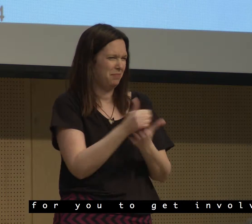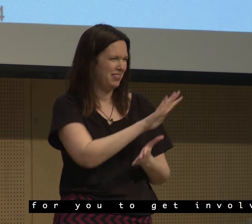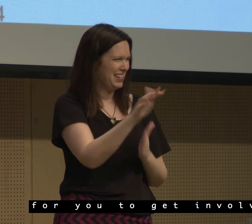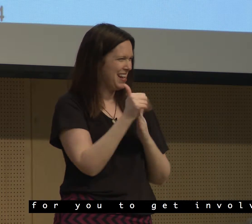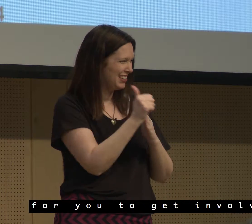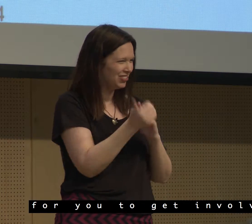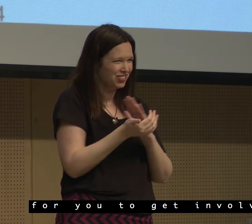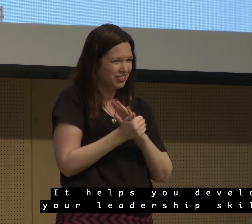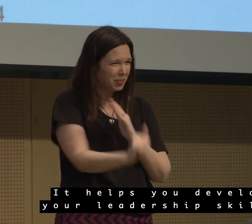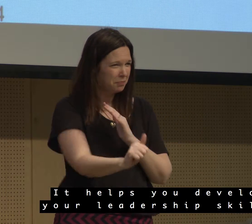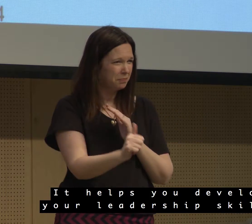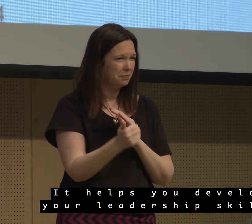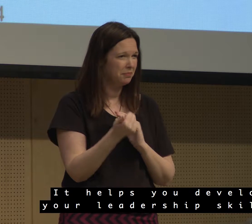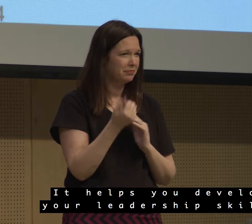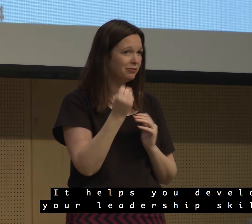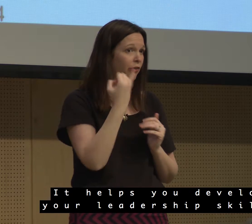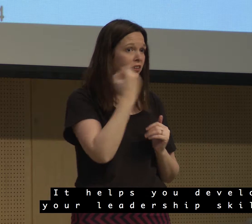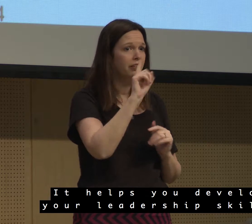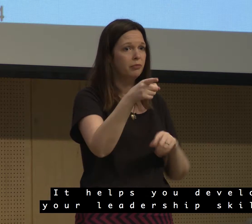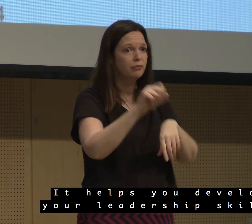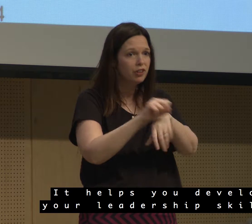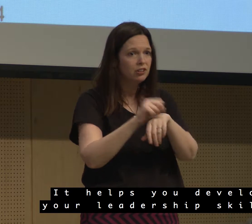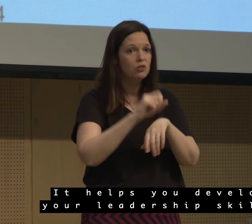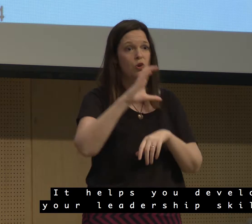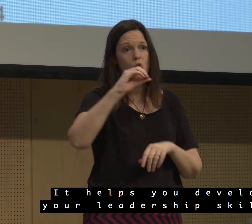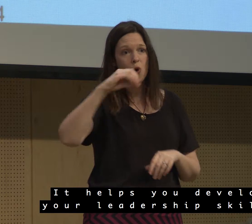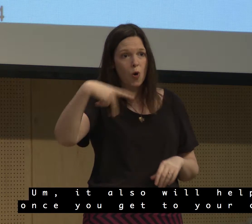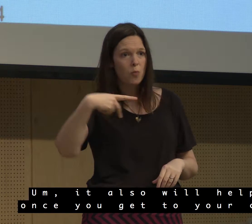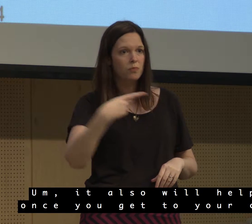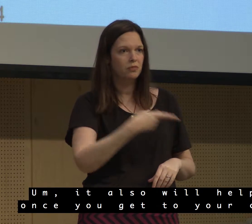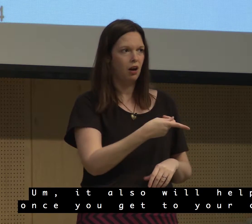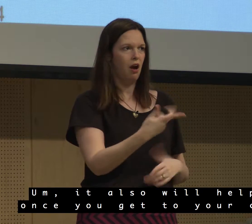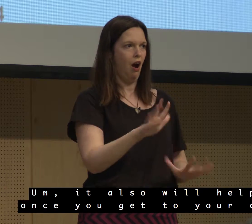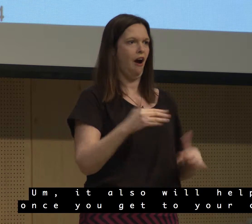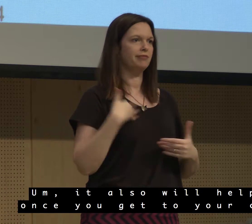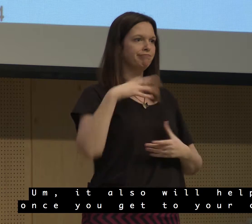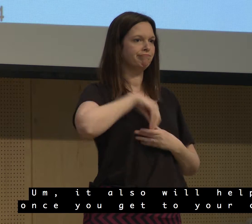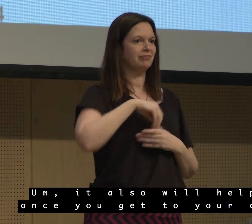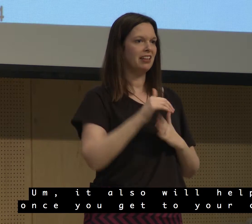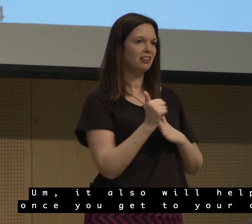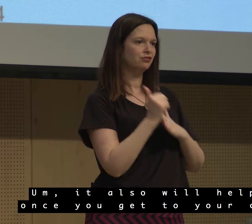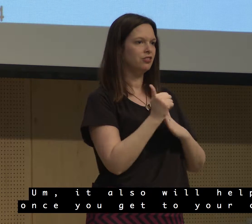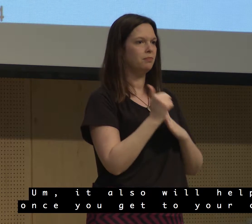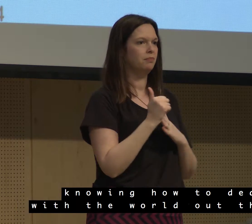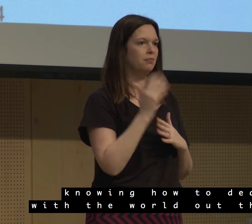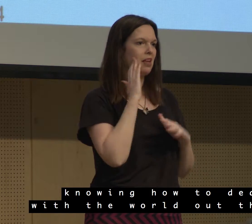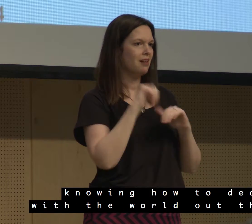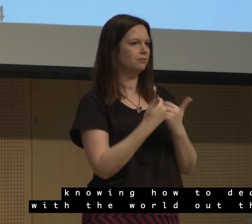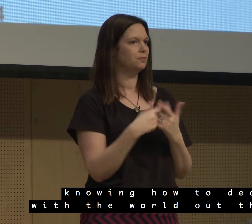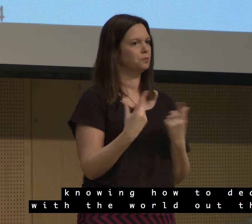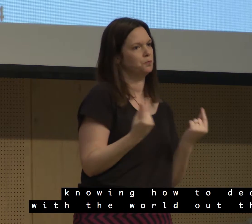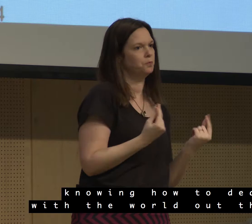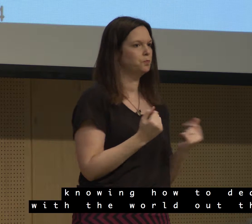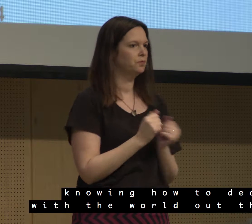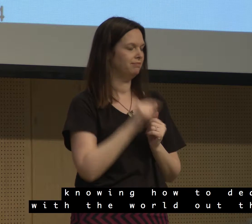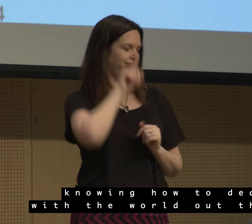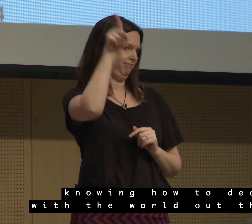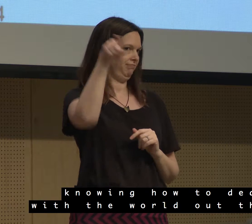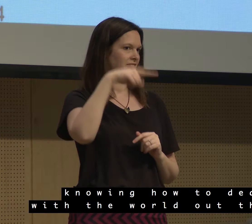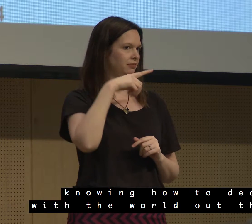get involved. It helps you develop your leadership skills. It also help you once you get to your co-op, knowing how to deal